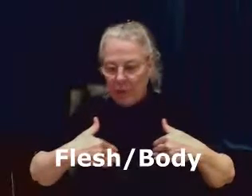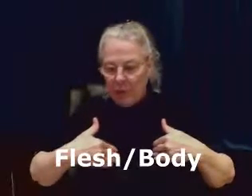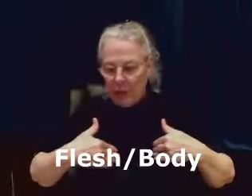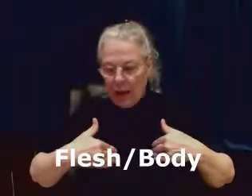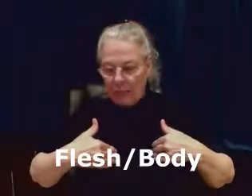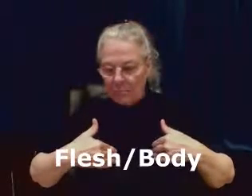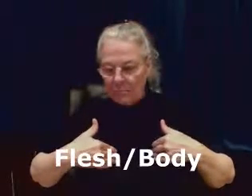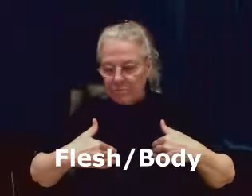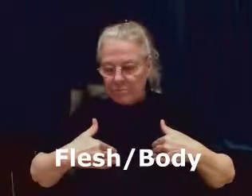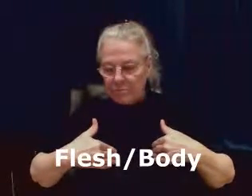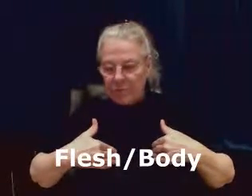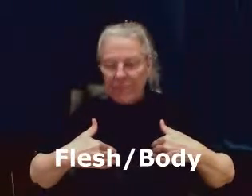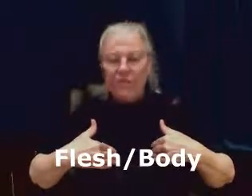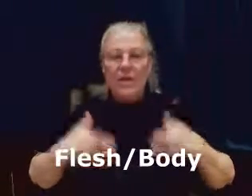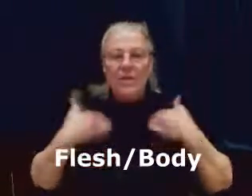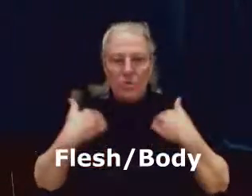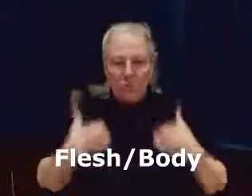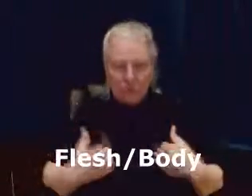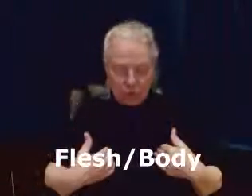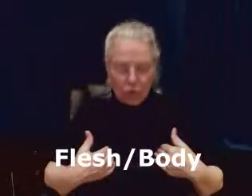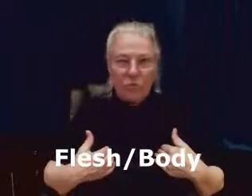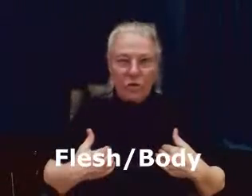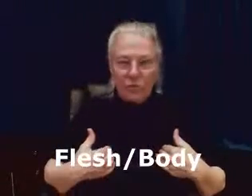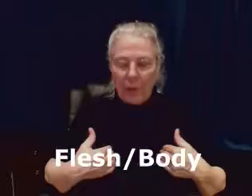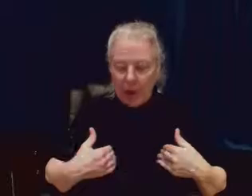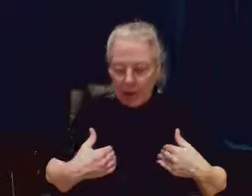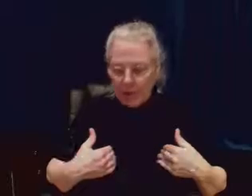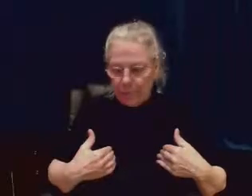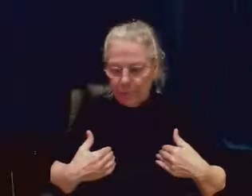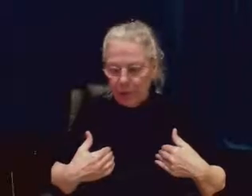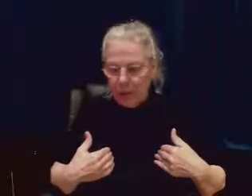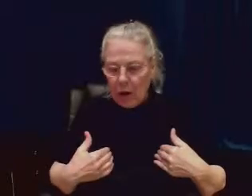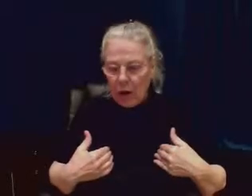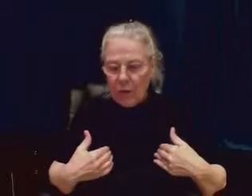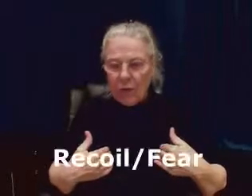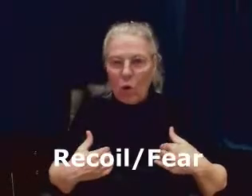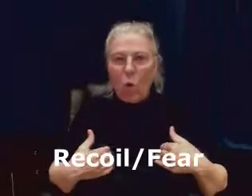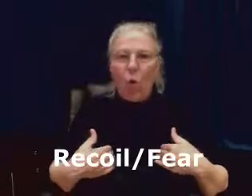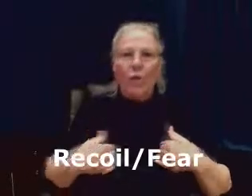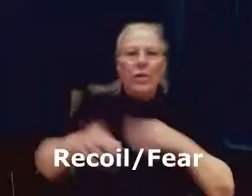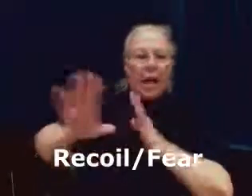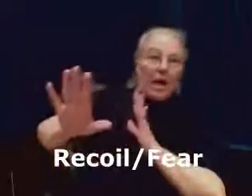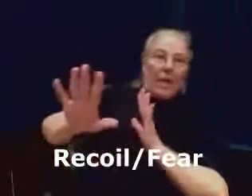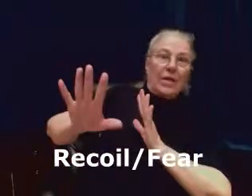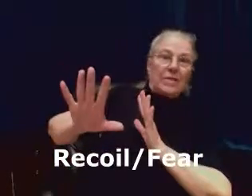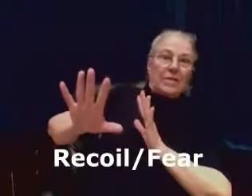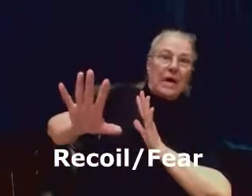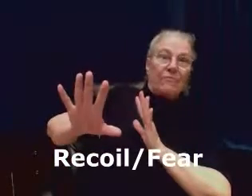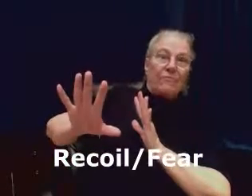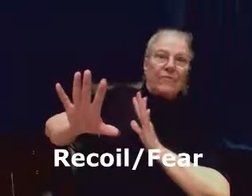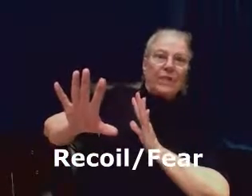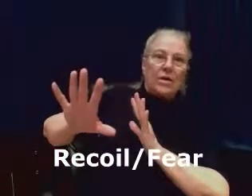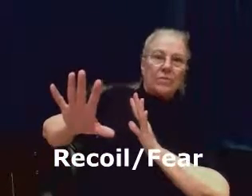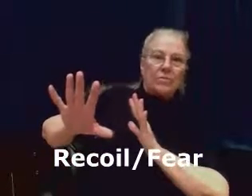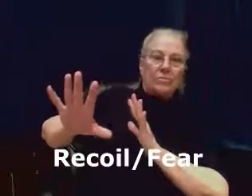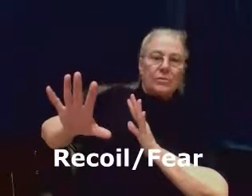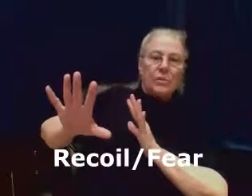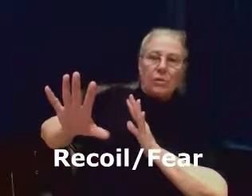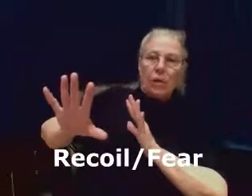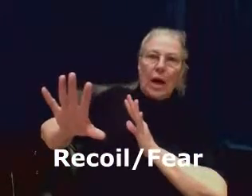my flesh, I'm just going to use body. Recoil, and that's that fear. You know,